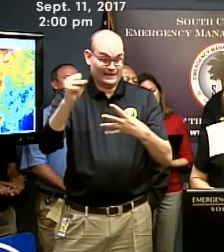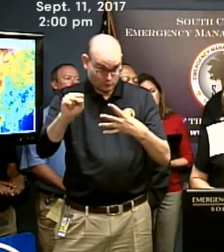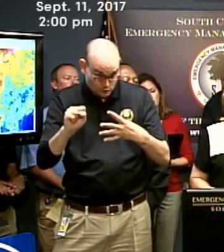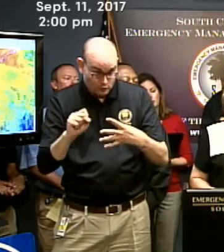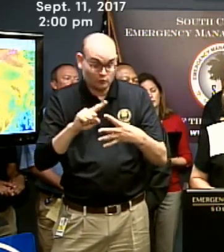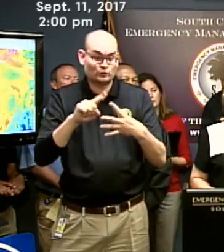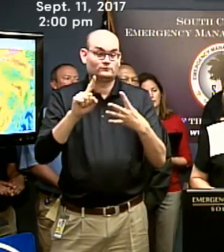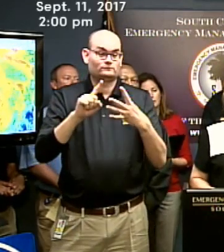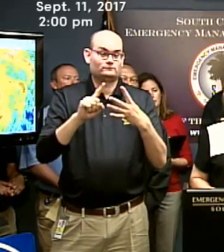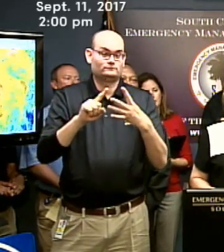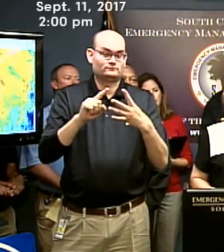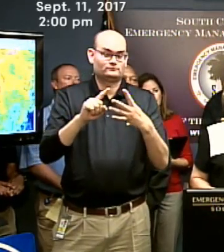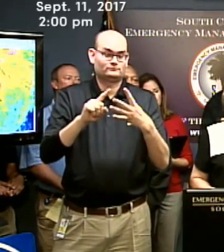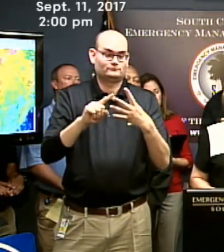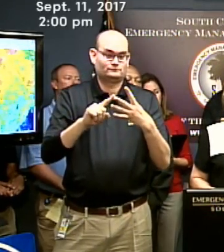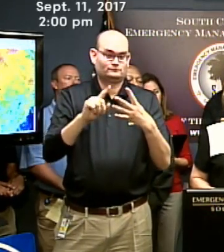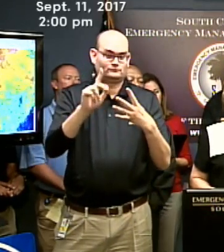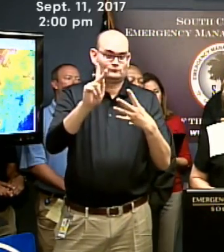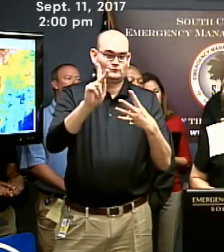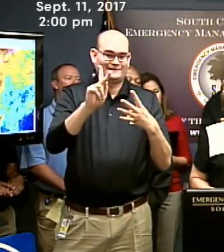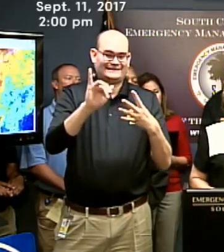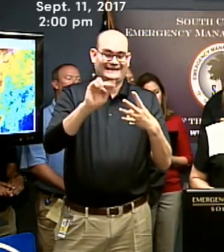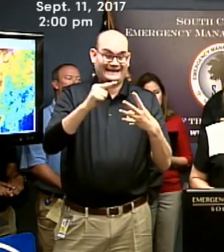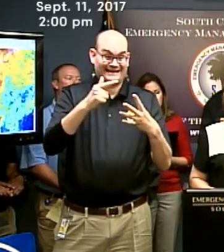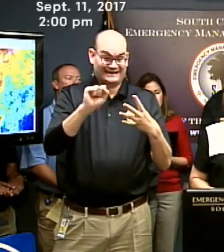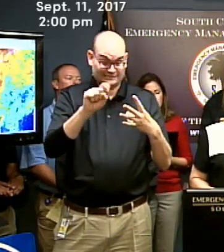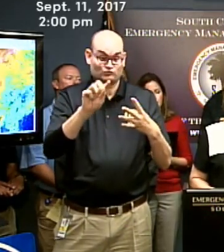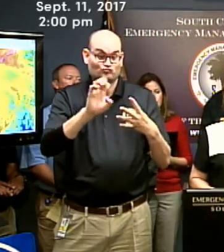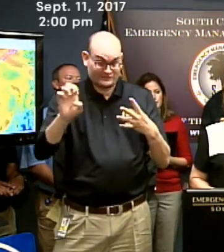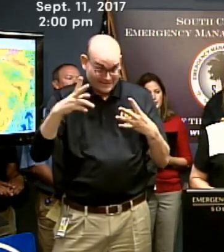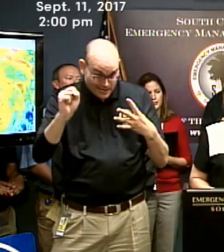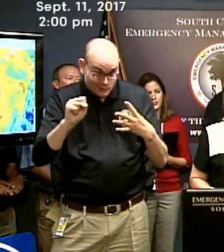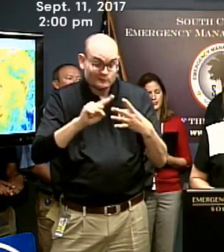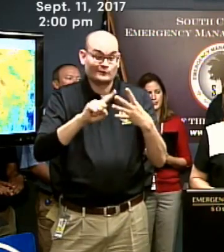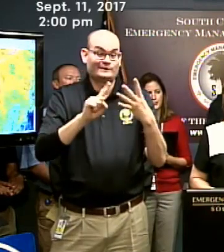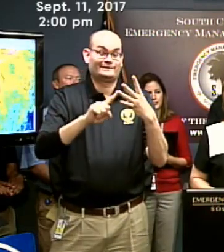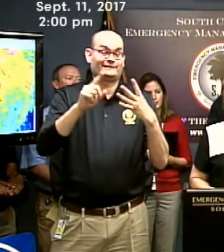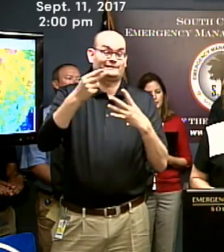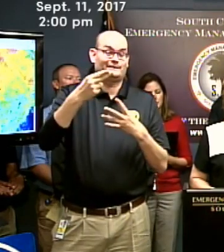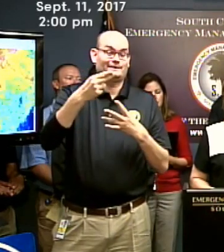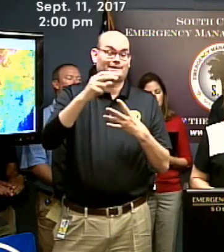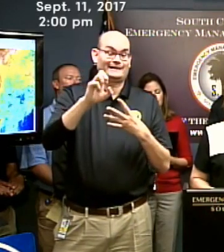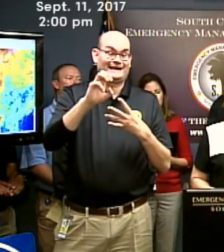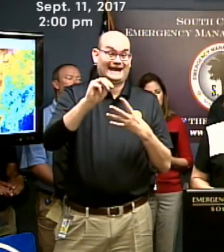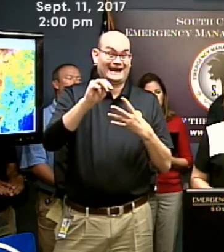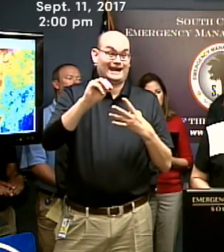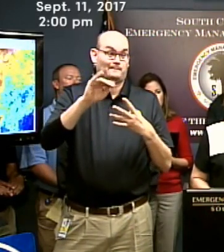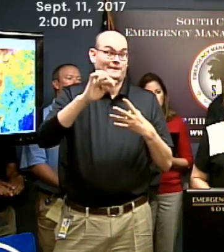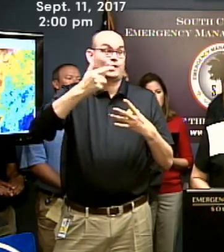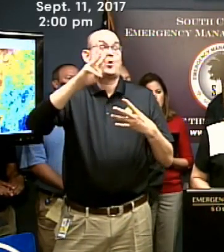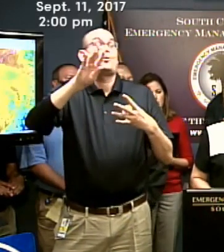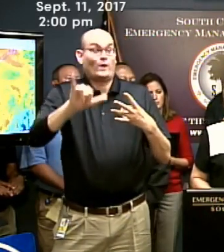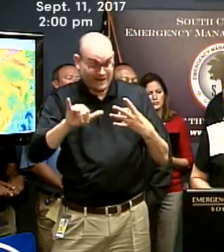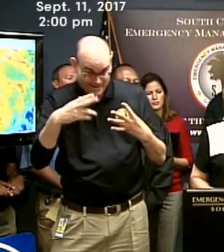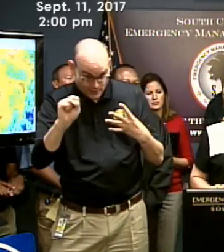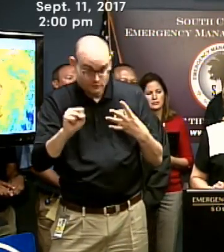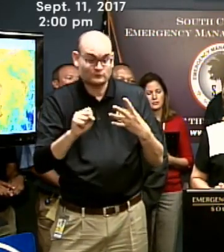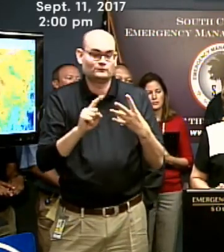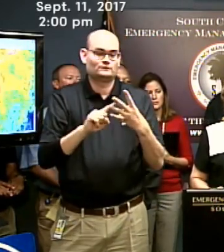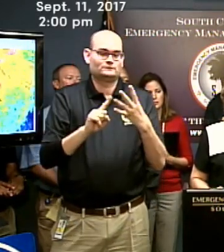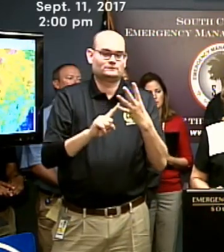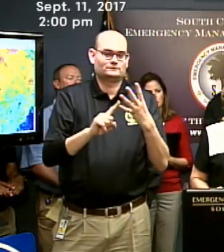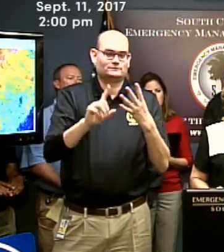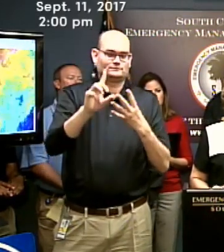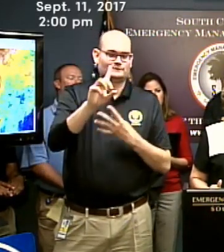Kingstree Senior High at the East Campus, Hemingway High School, and the D.P. Cooper School in Salters. So again, we would just